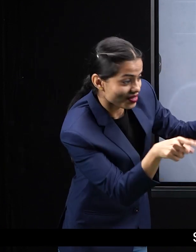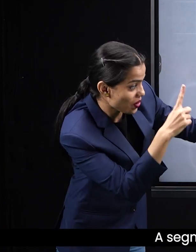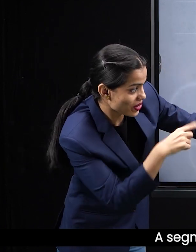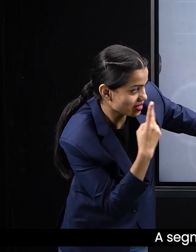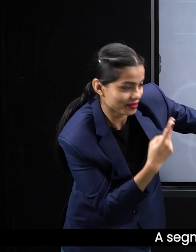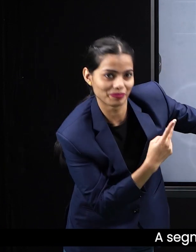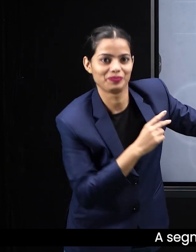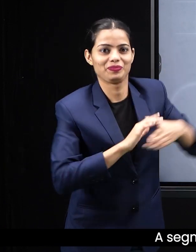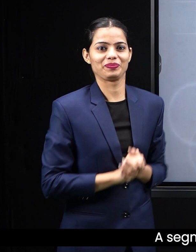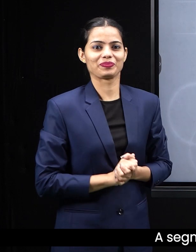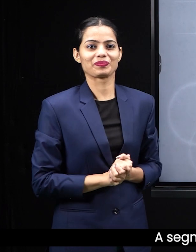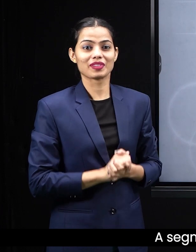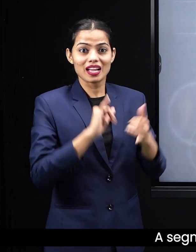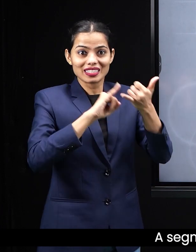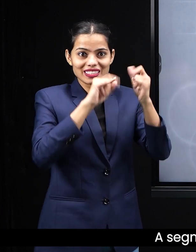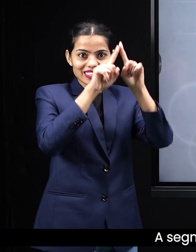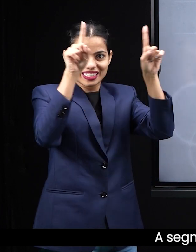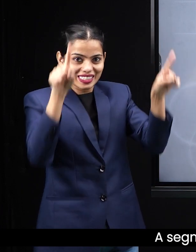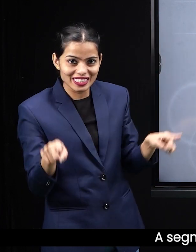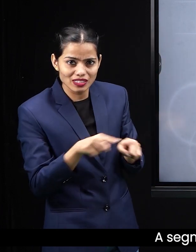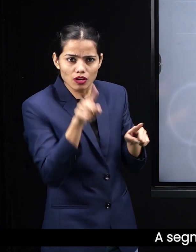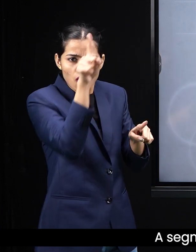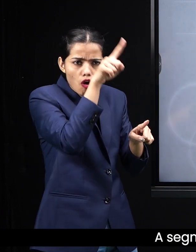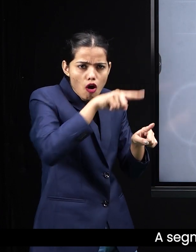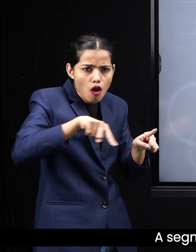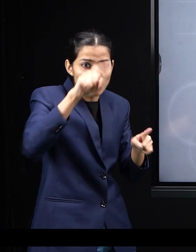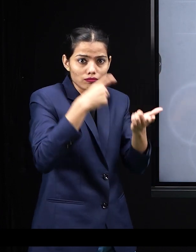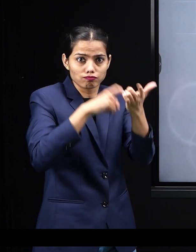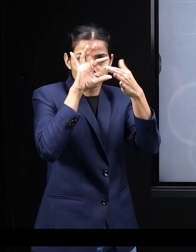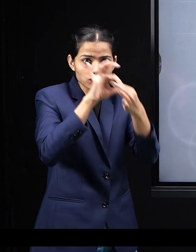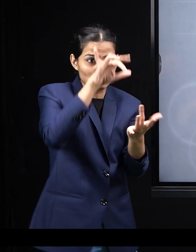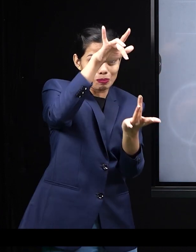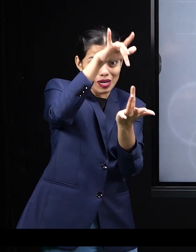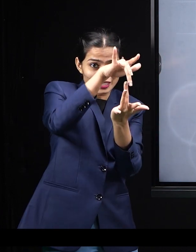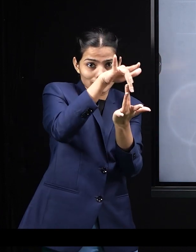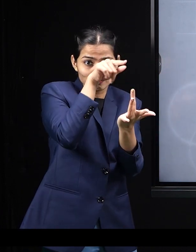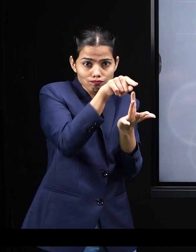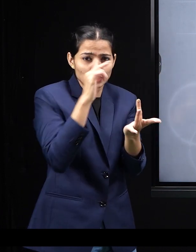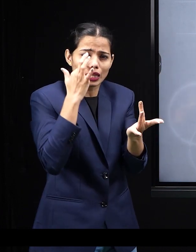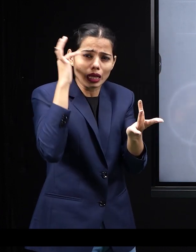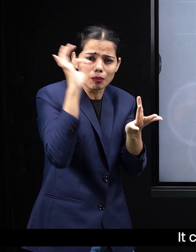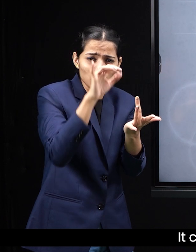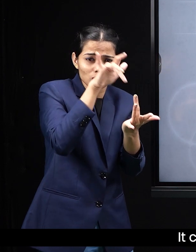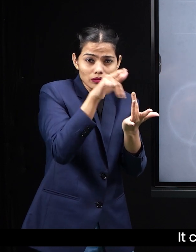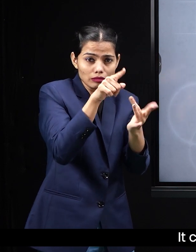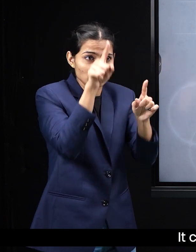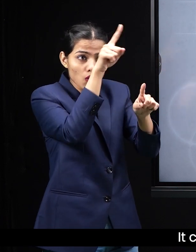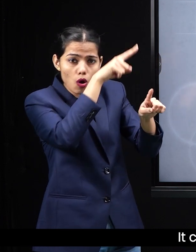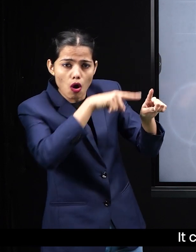A segment of the circle is the region between either of its arc and chord. It could be a major